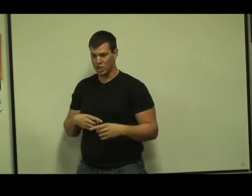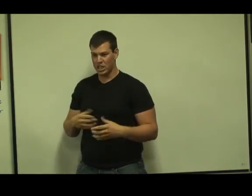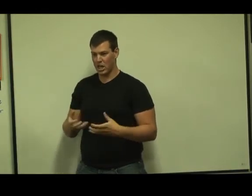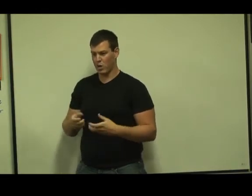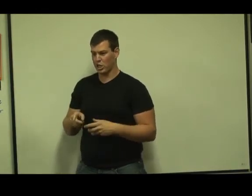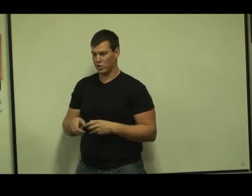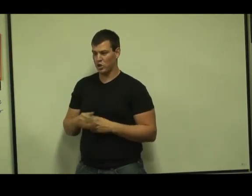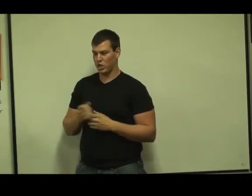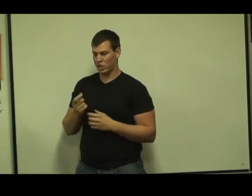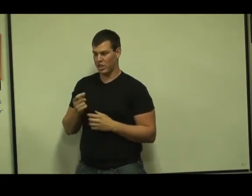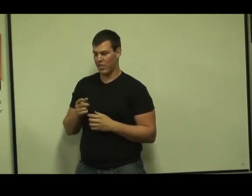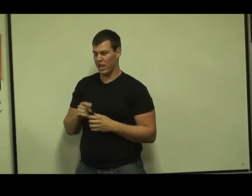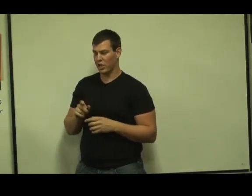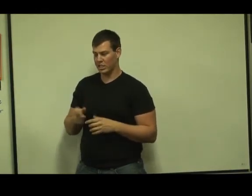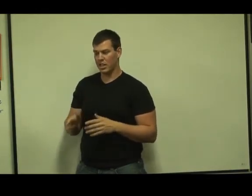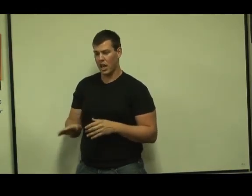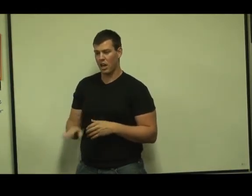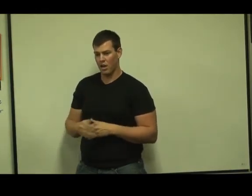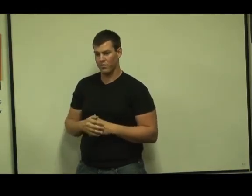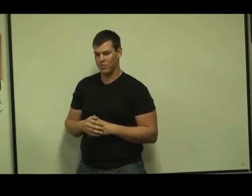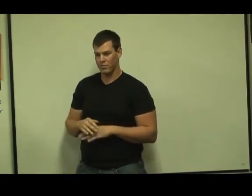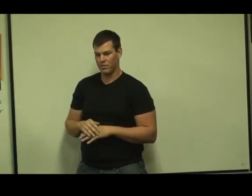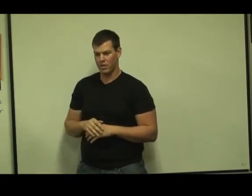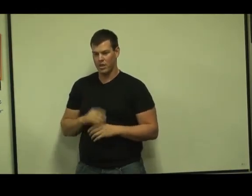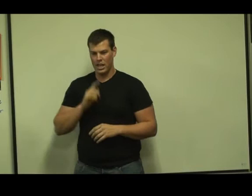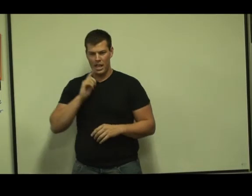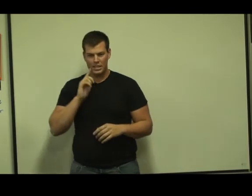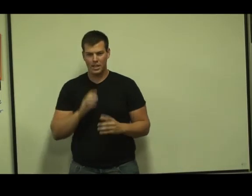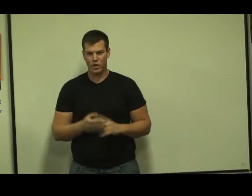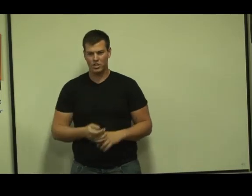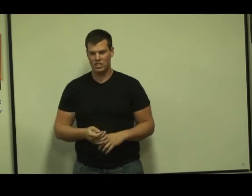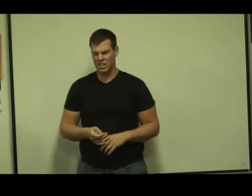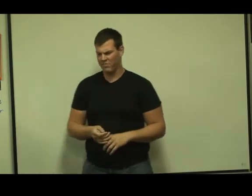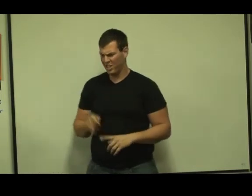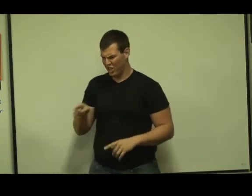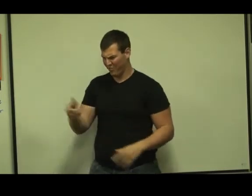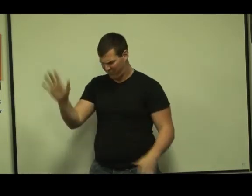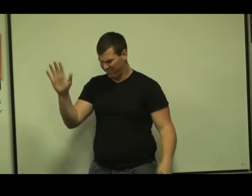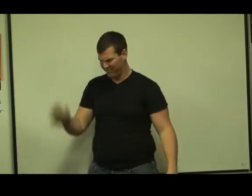depression of what you do at your dad died in the along. Hey, that call here.